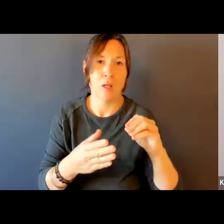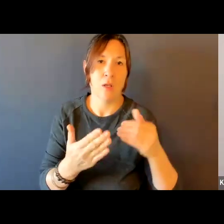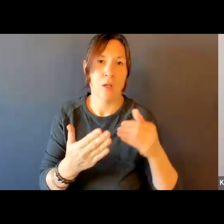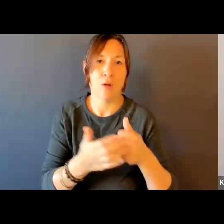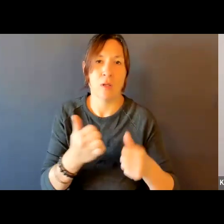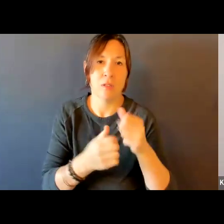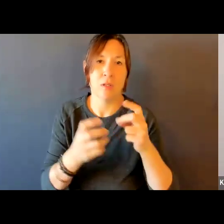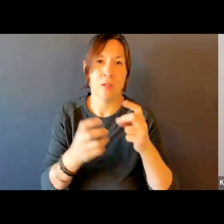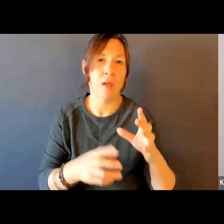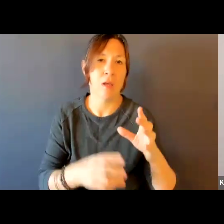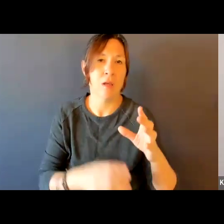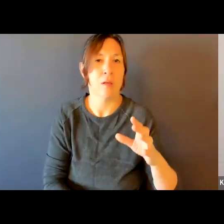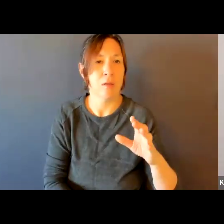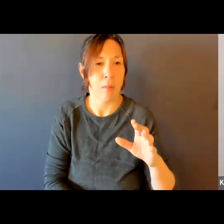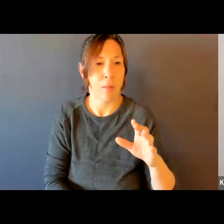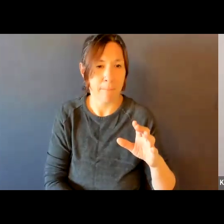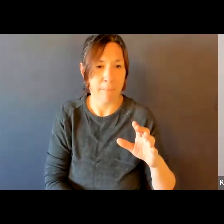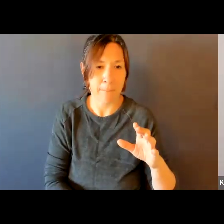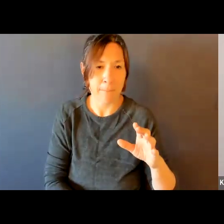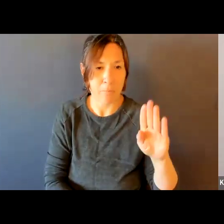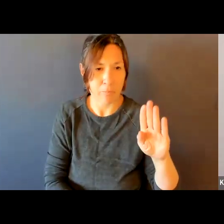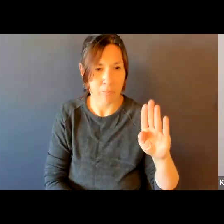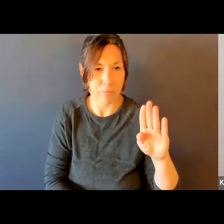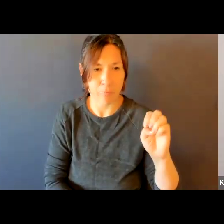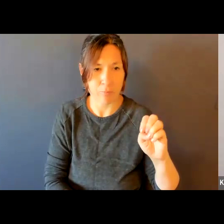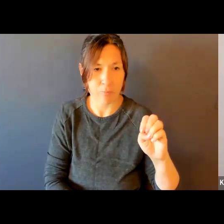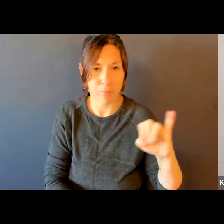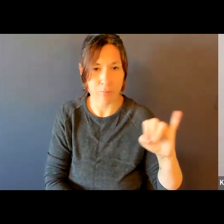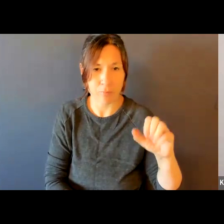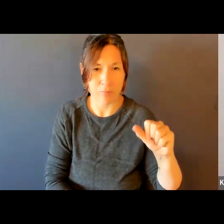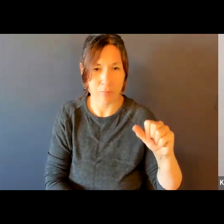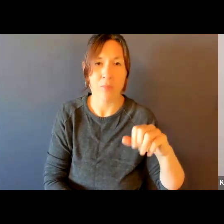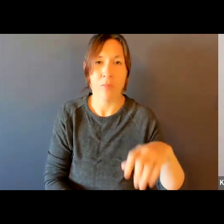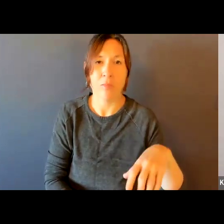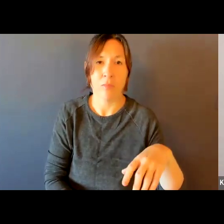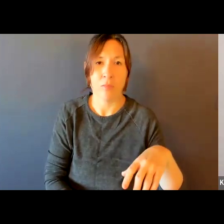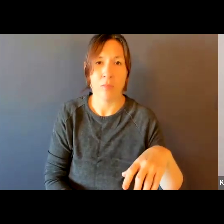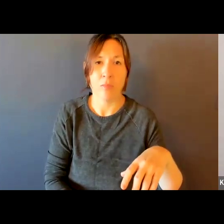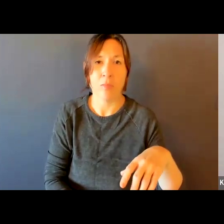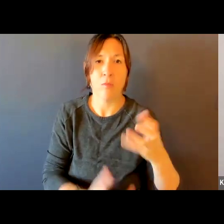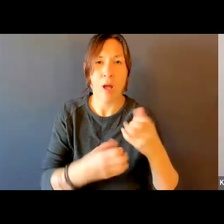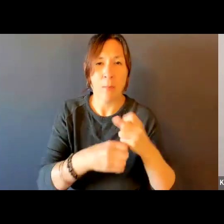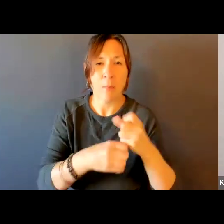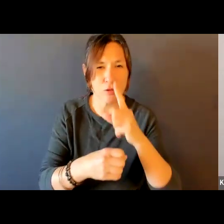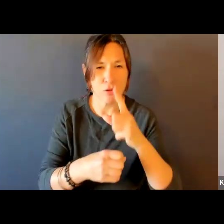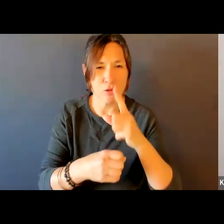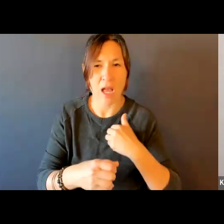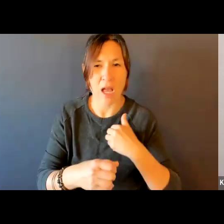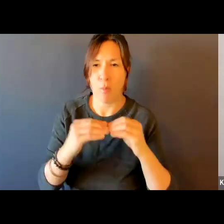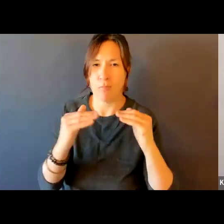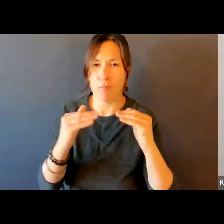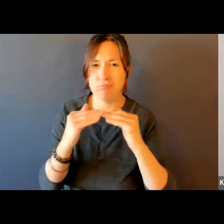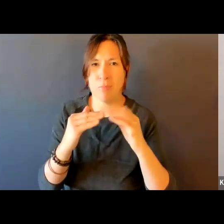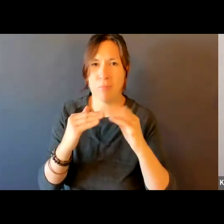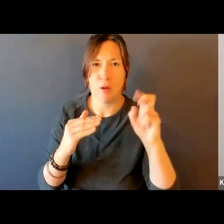We are a coalition of parents, students, educators, and community leaders committed to building a more equitable public education system. I'm here to express our